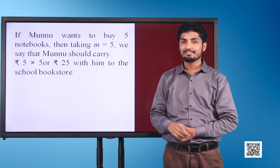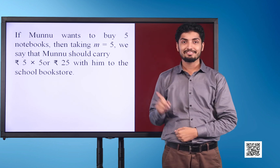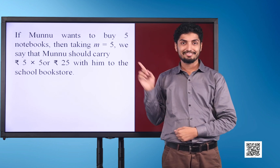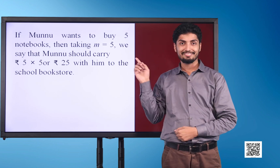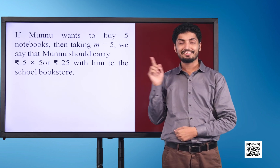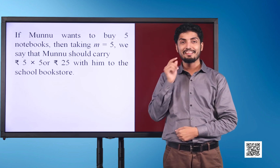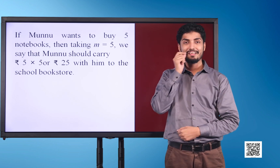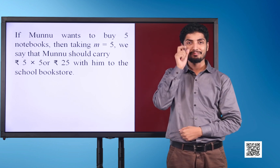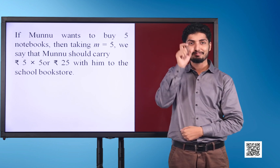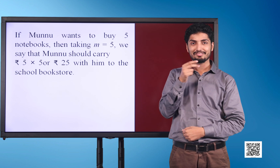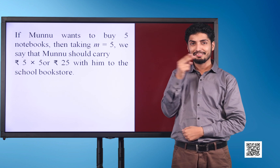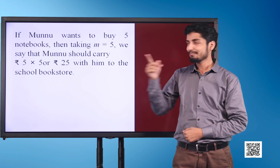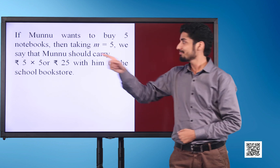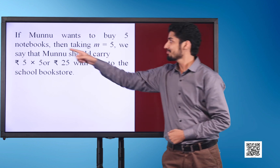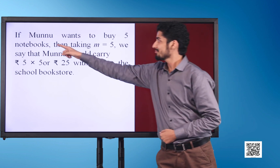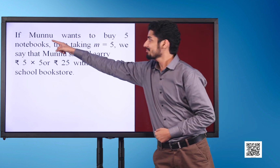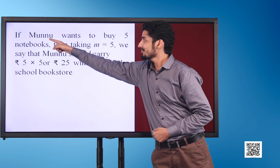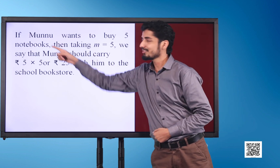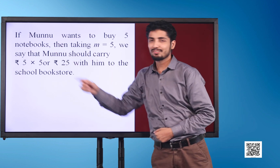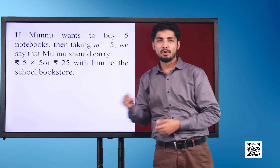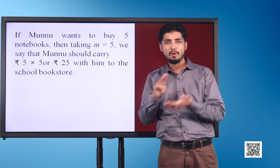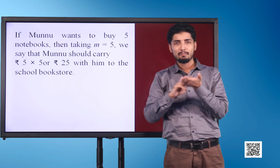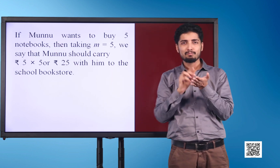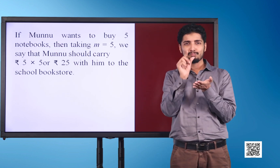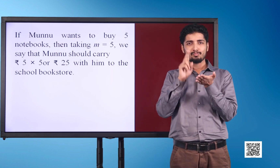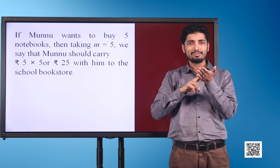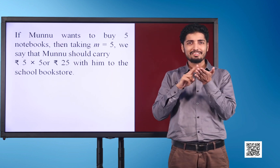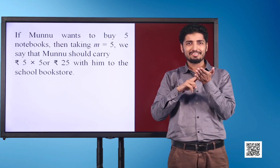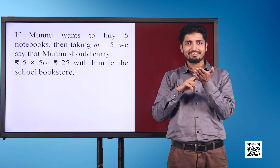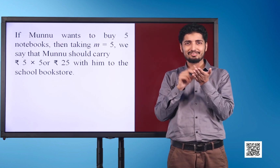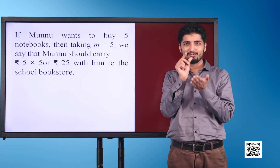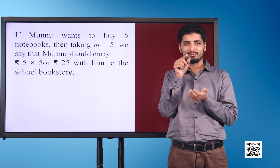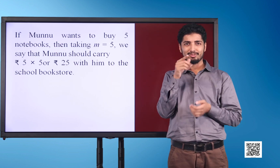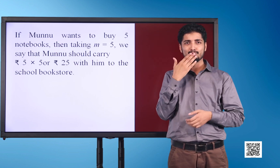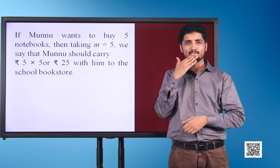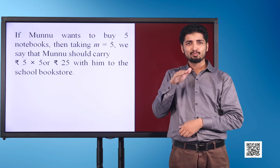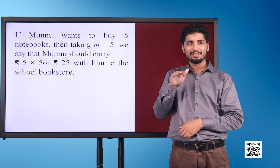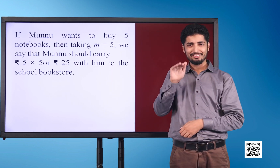If Munnu wants to buy 5 notebooks, then taking M equal to 5, we say that